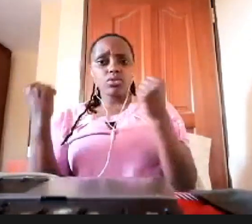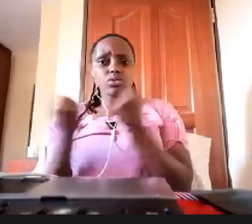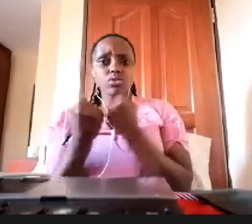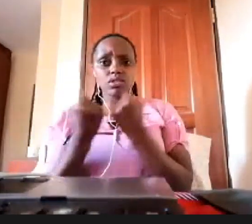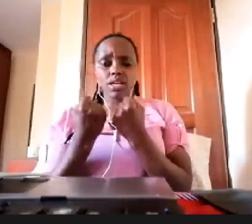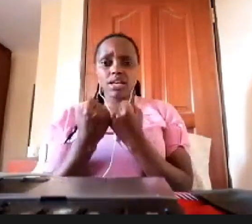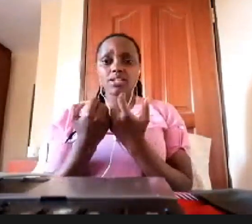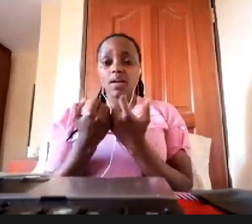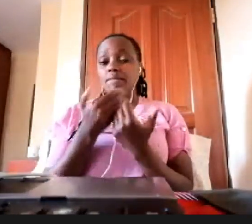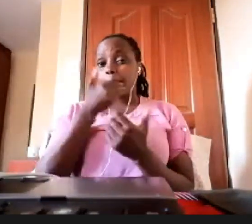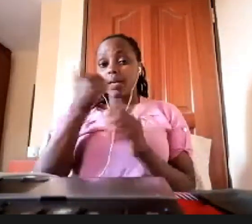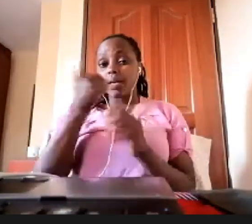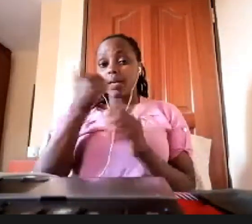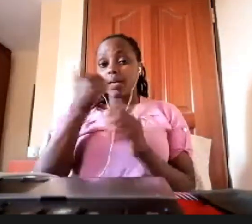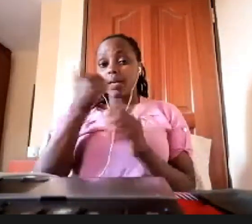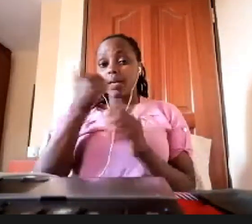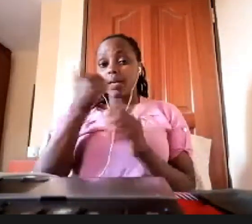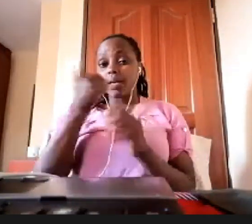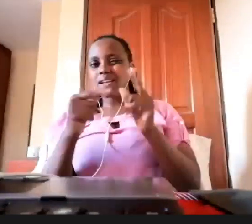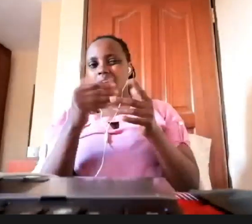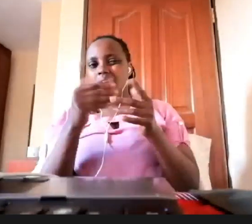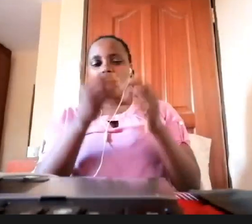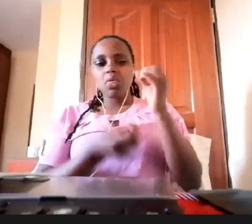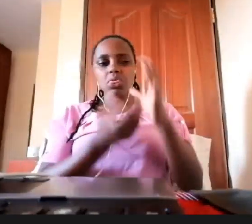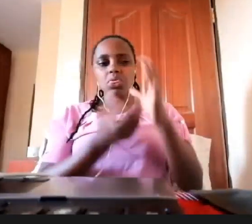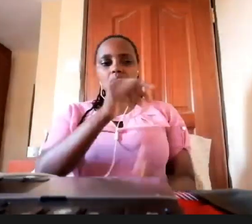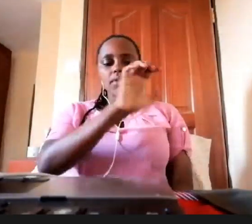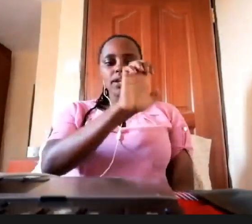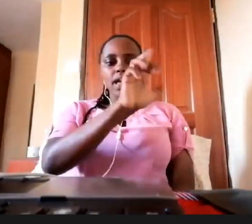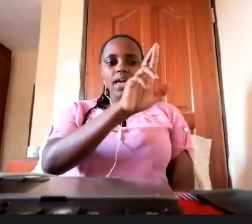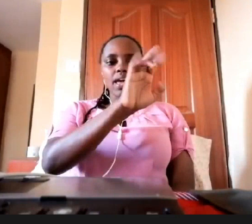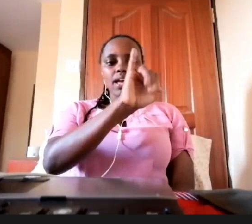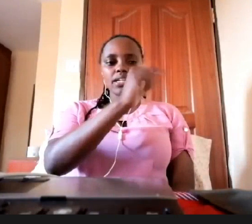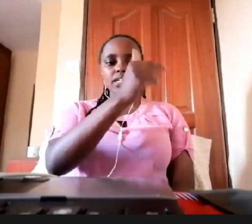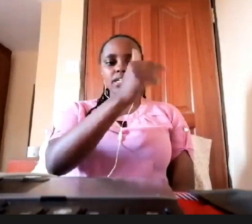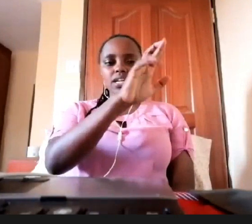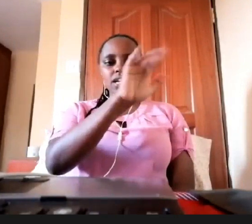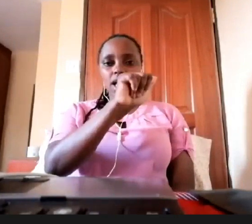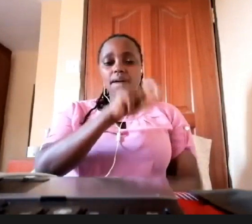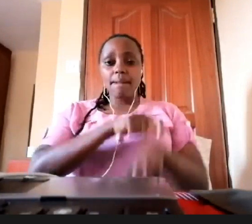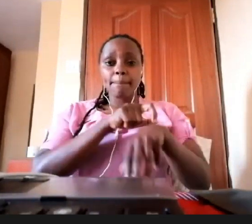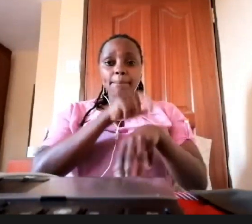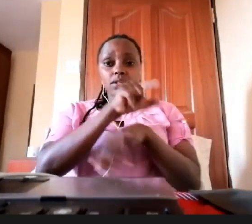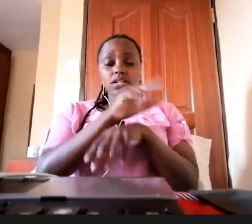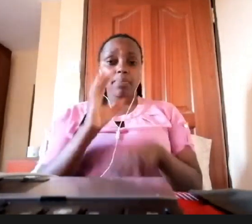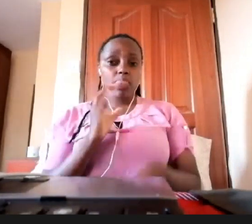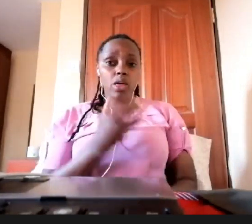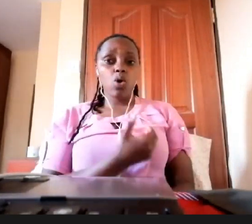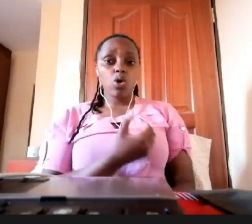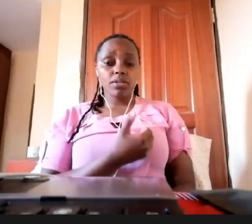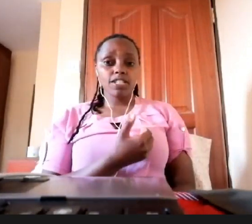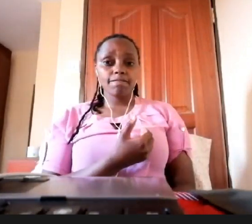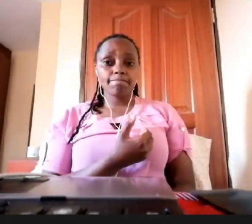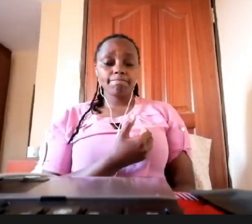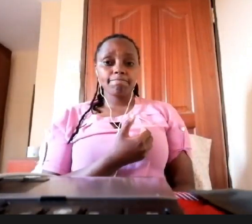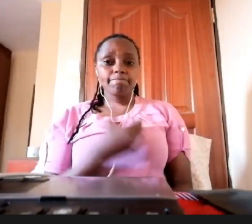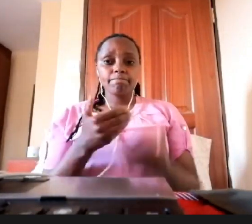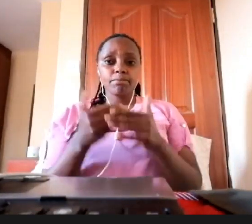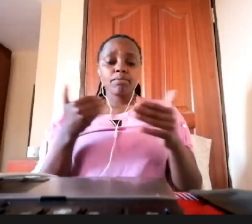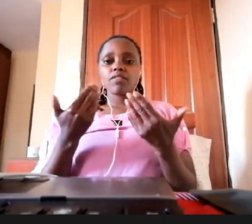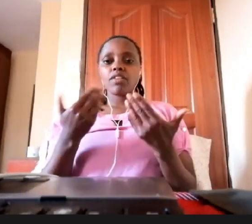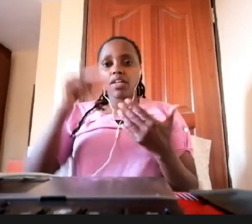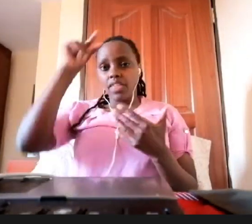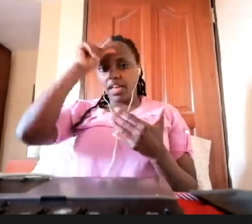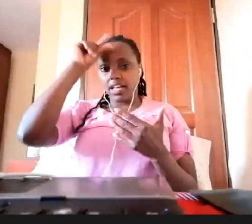society organizations based abroad. They were not based in Eritrea. The time that the committee considered the state party report from